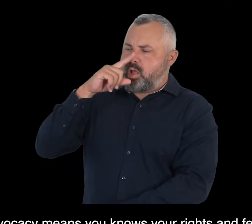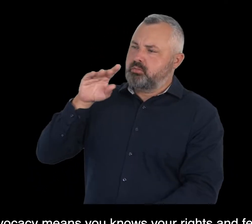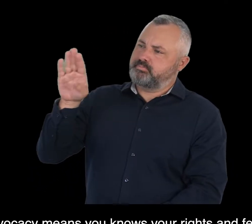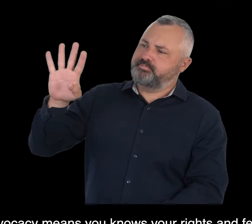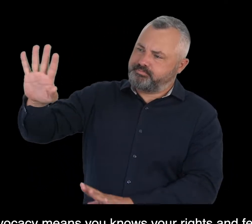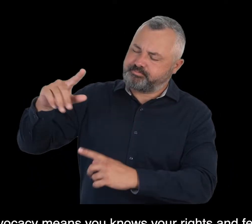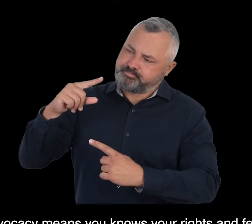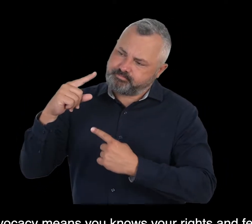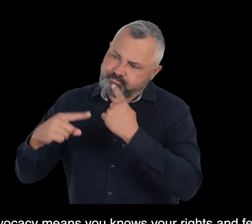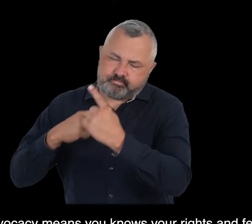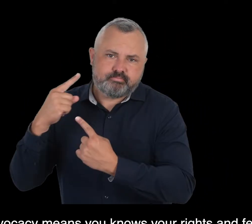to others.